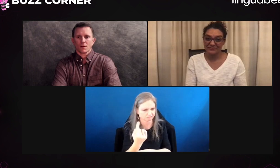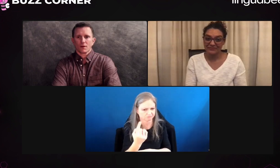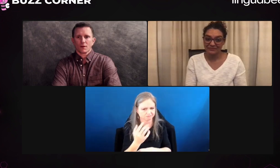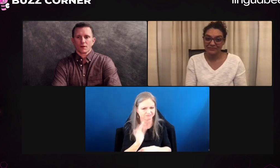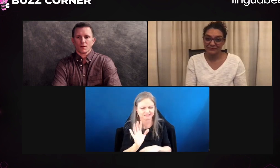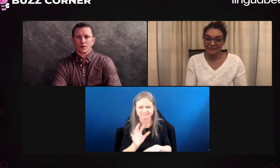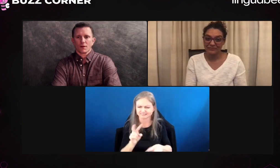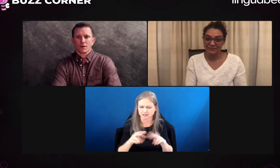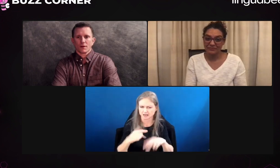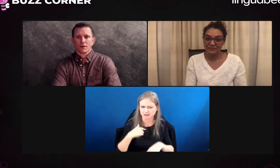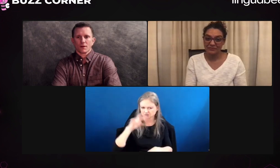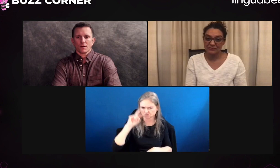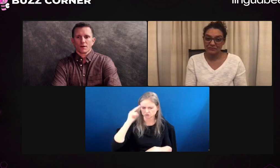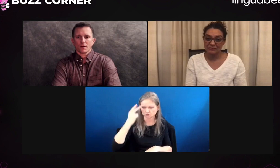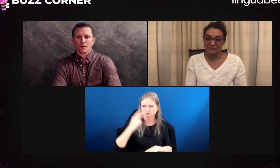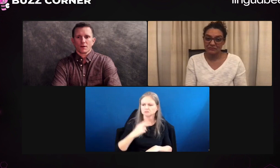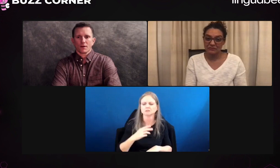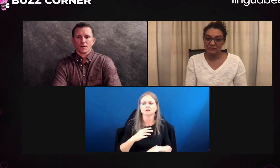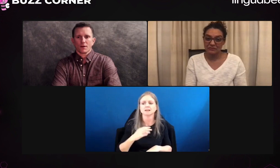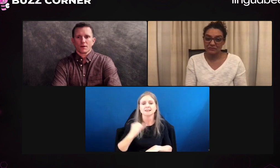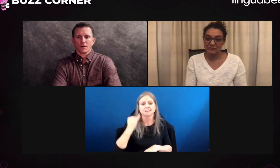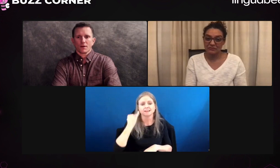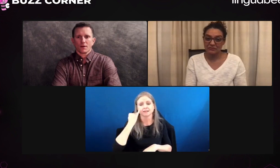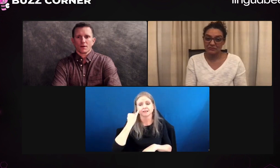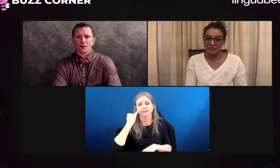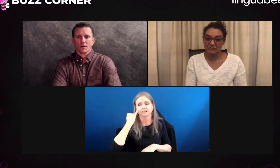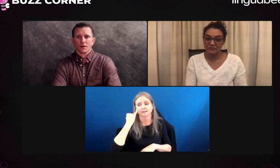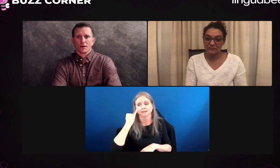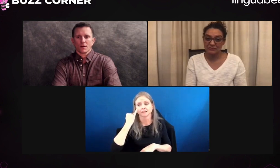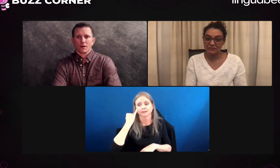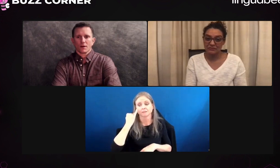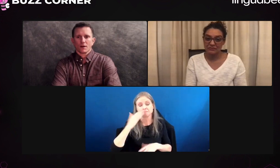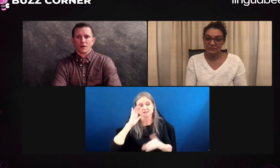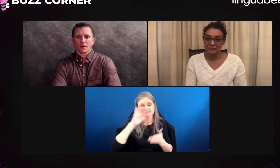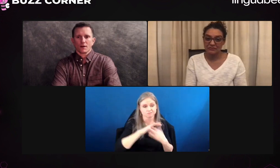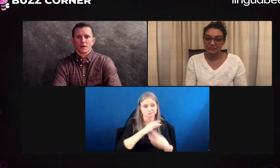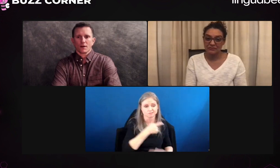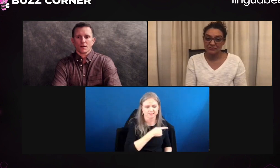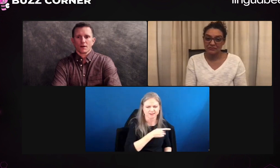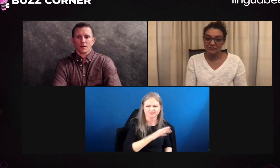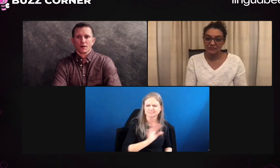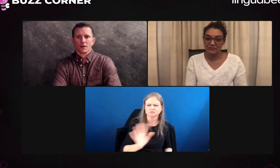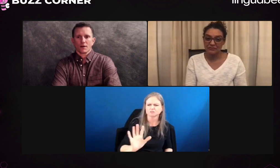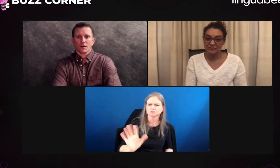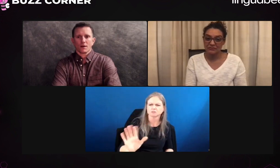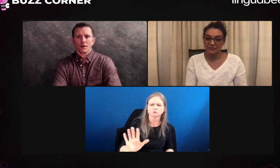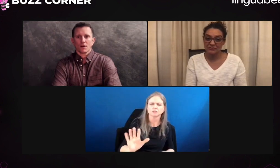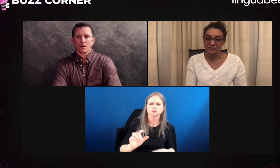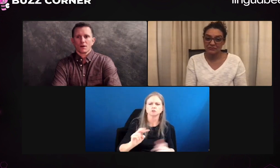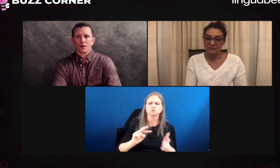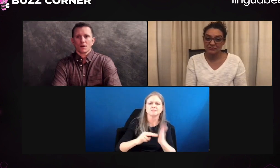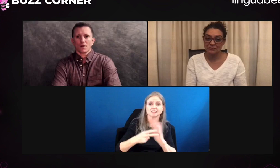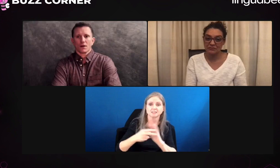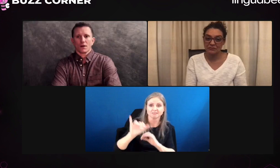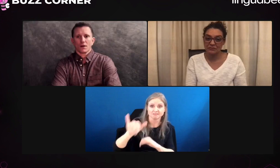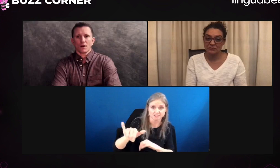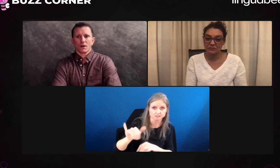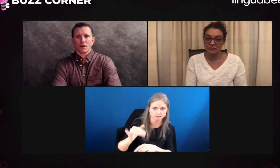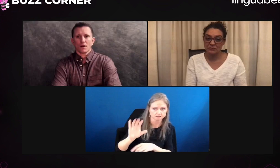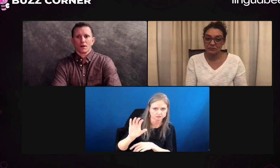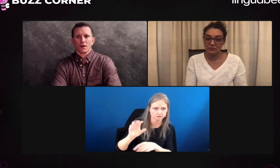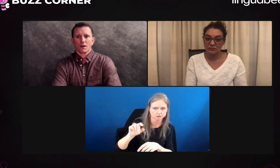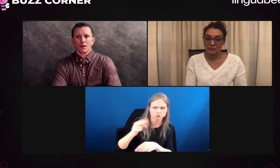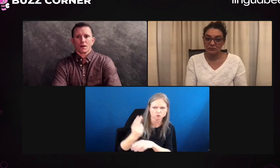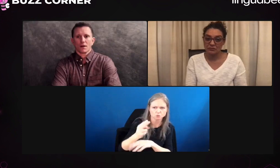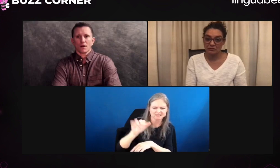And really that classifier was not appropriate for the situation, and it caused me to misunderstand. And my